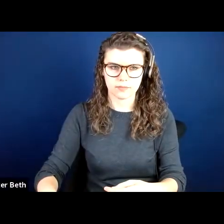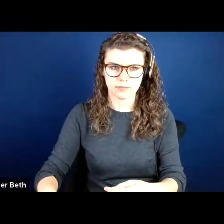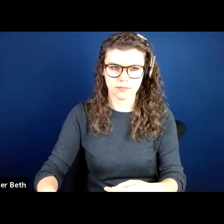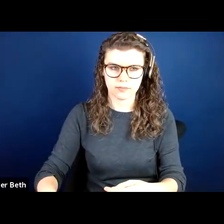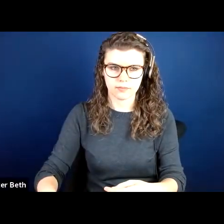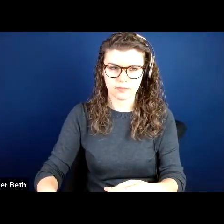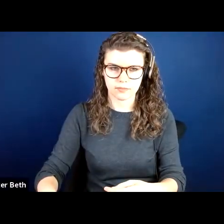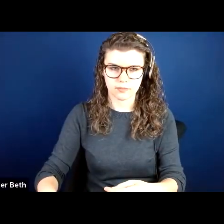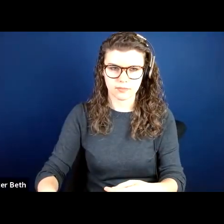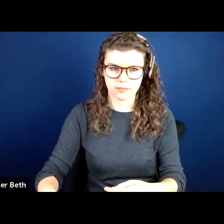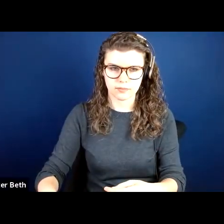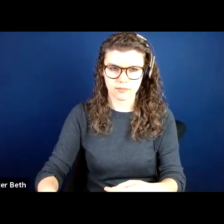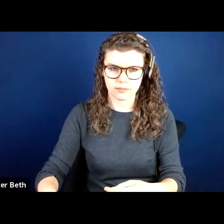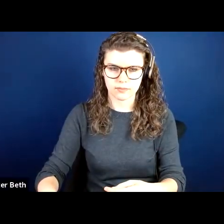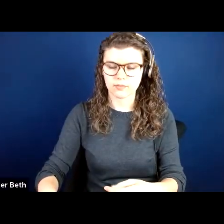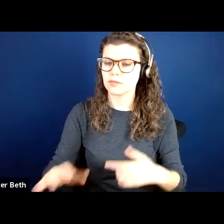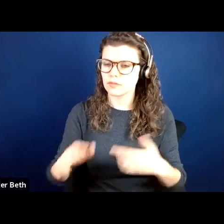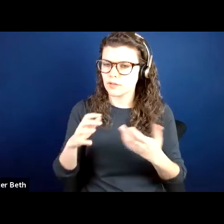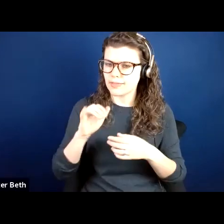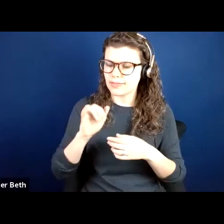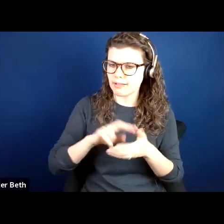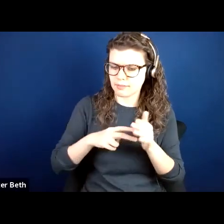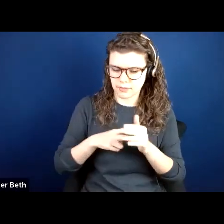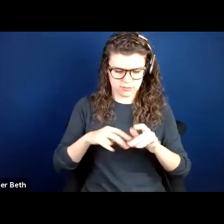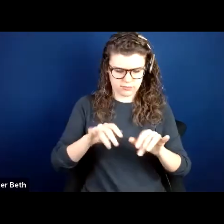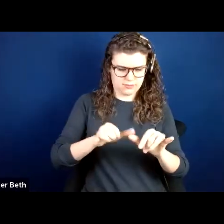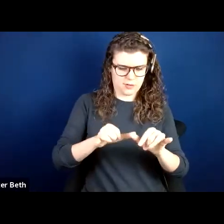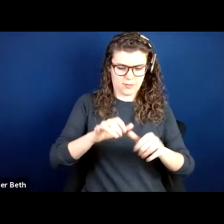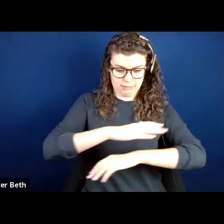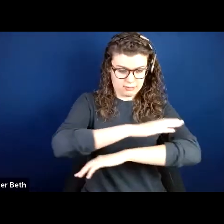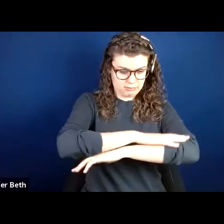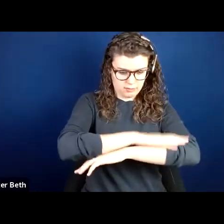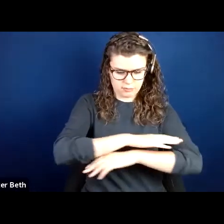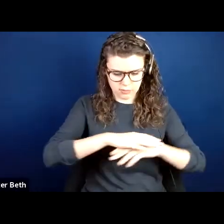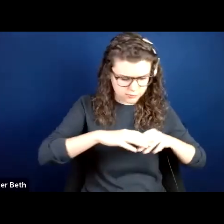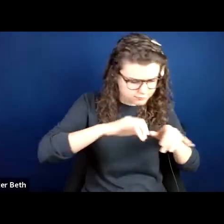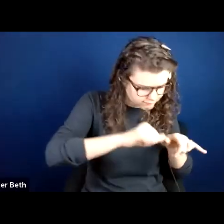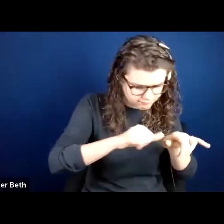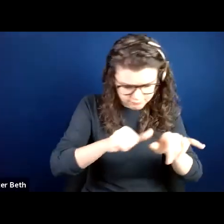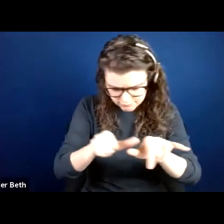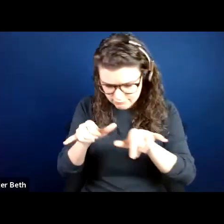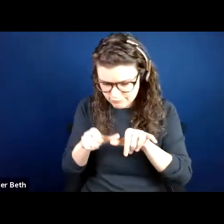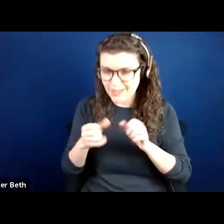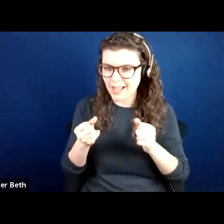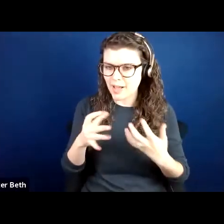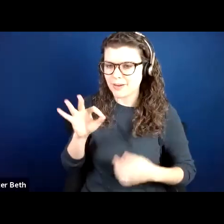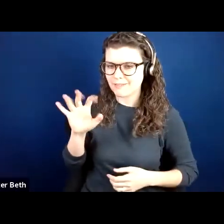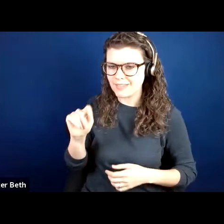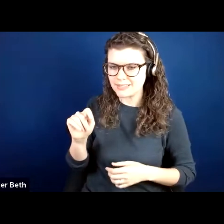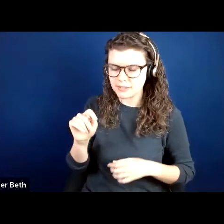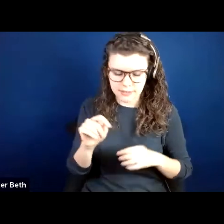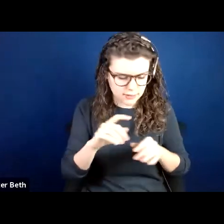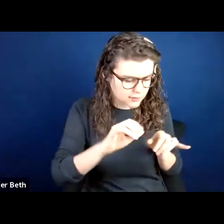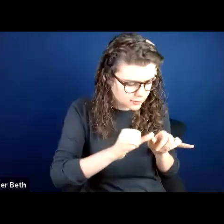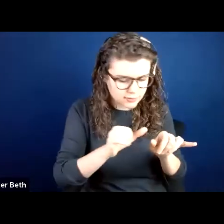feet along the edge of a picnic table. And you'd have to take the total number of picnic tables, look at your